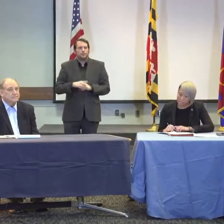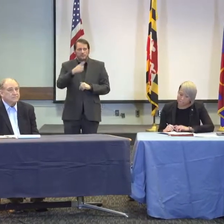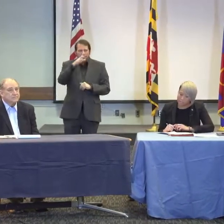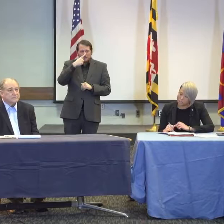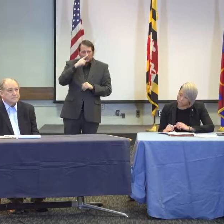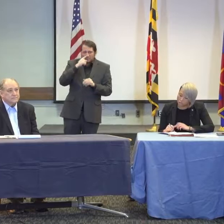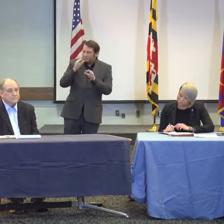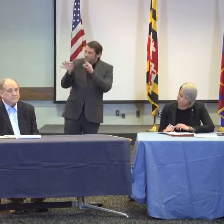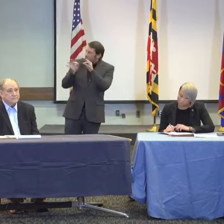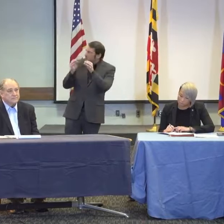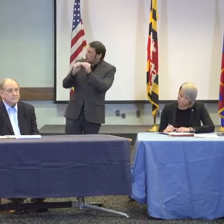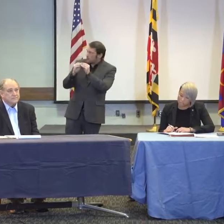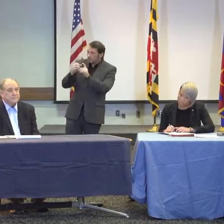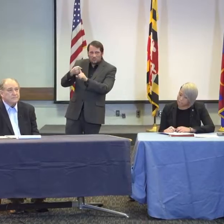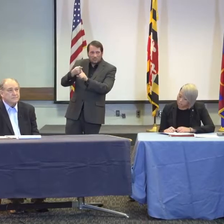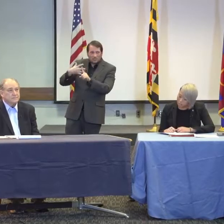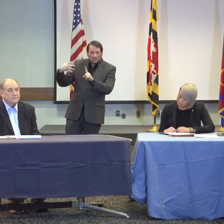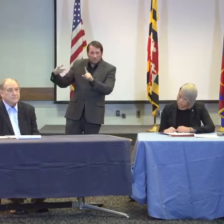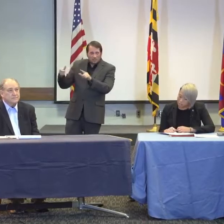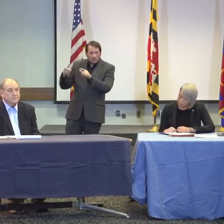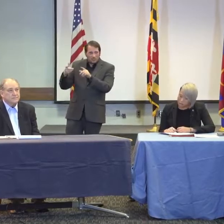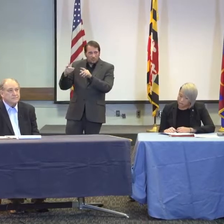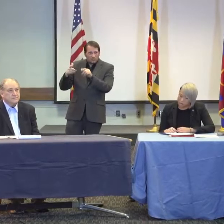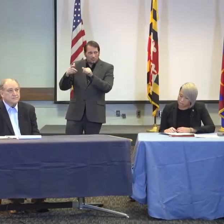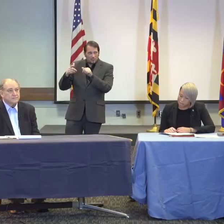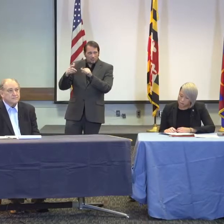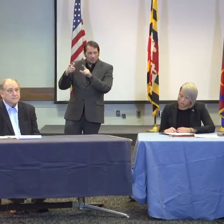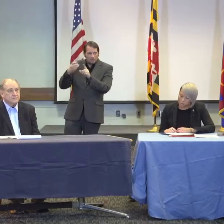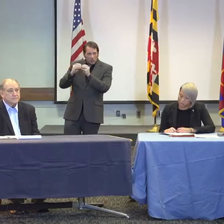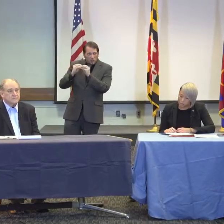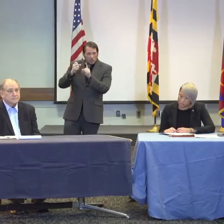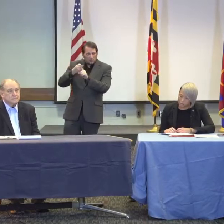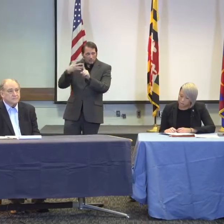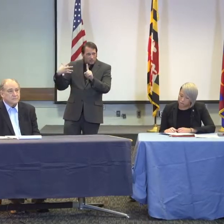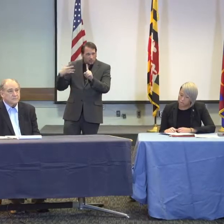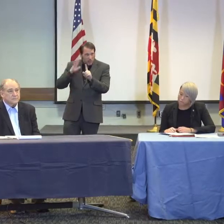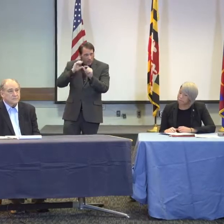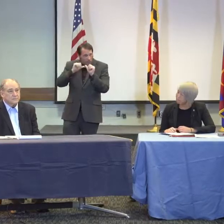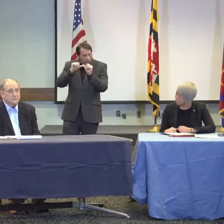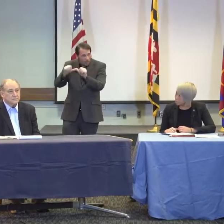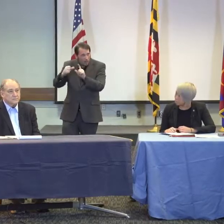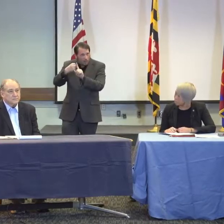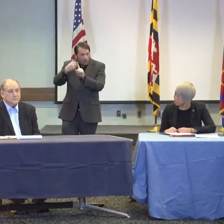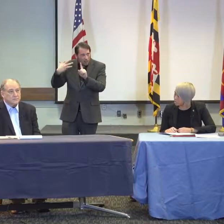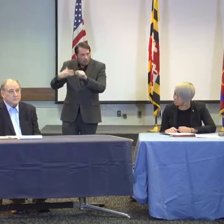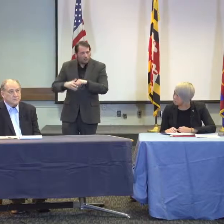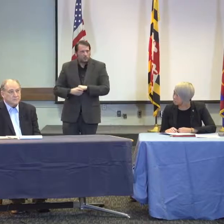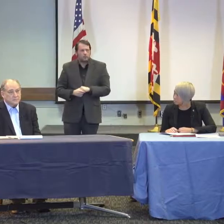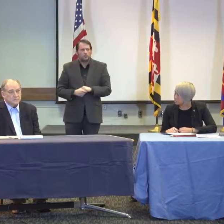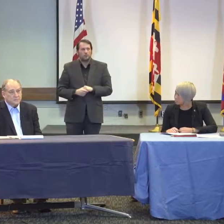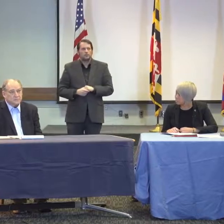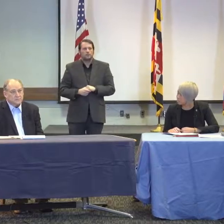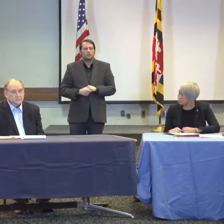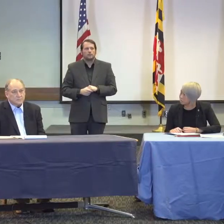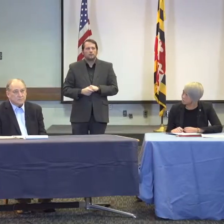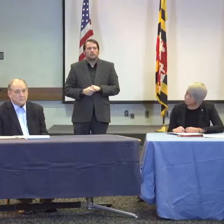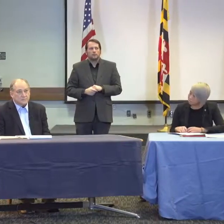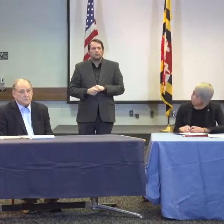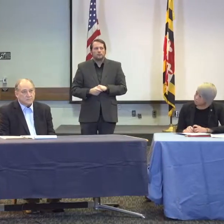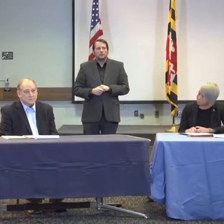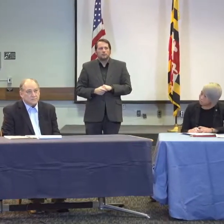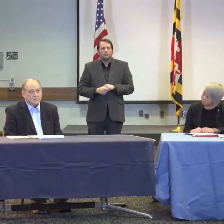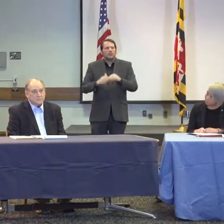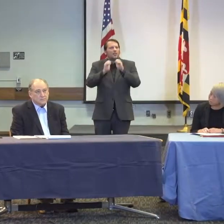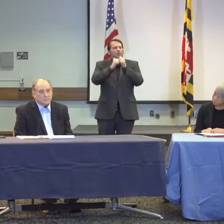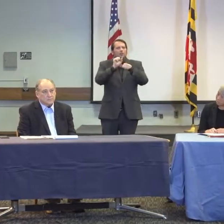the service continue and will it be expanded? And also, how are workers who are distributing the meals being protected? Well, the protection of the